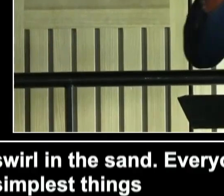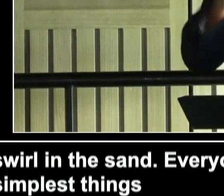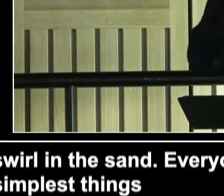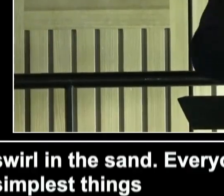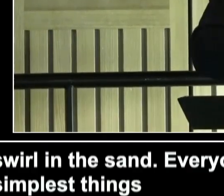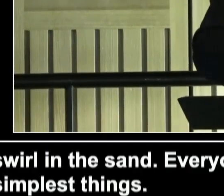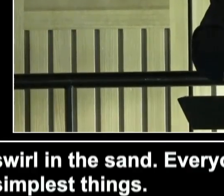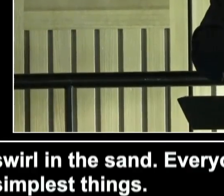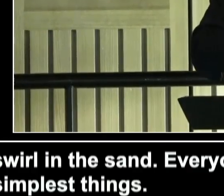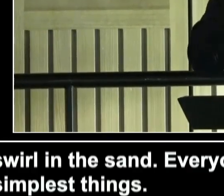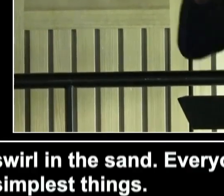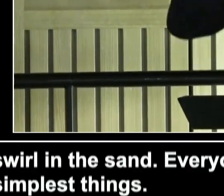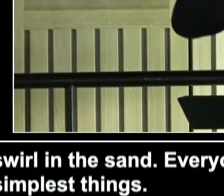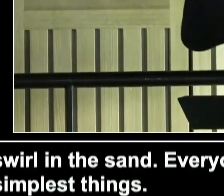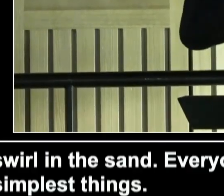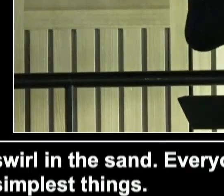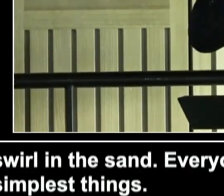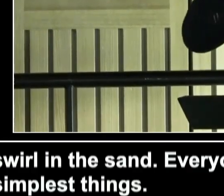Pleasures.